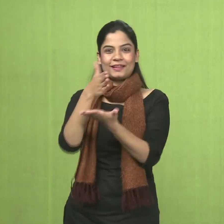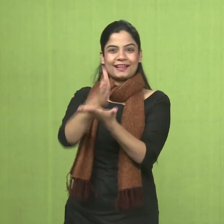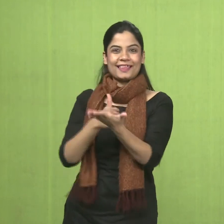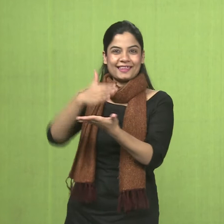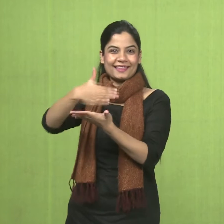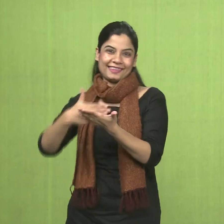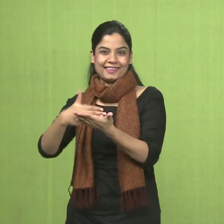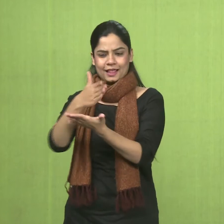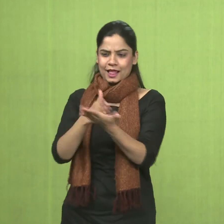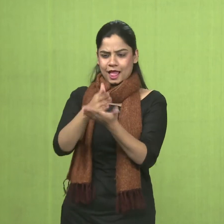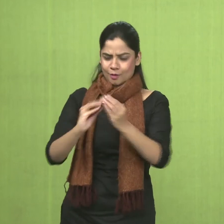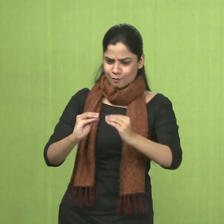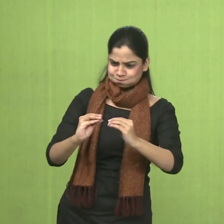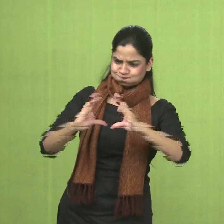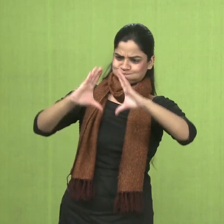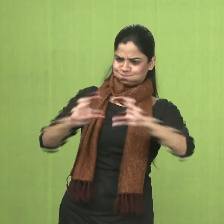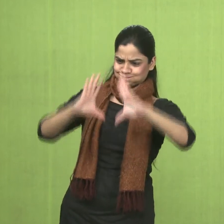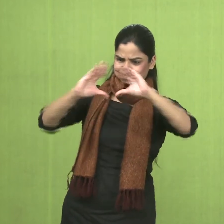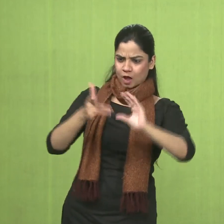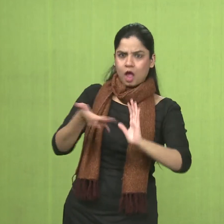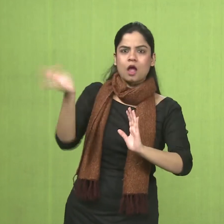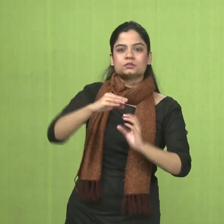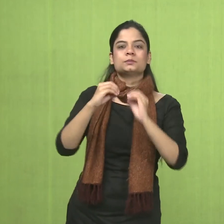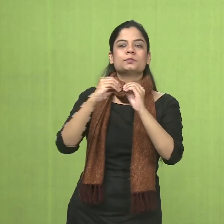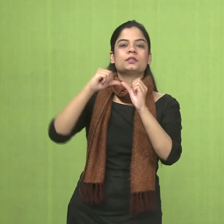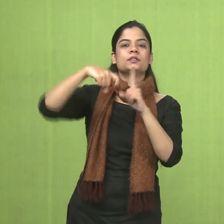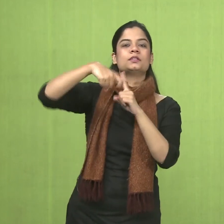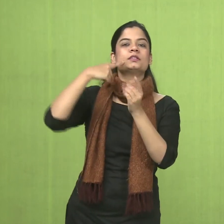A whole process by which the cake is made is called baking.